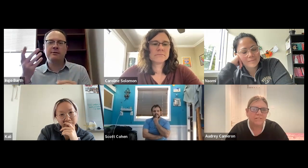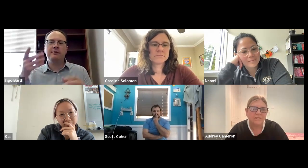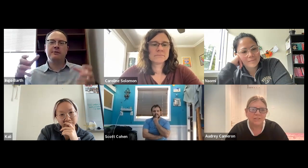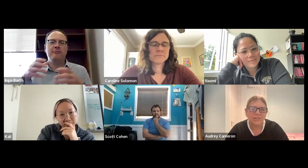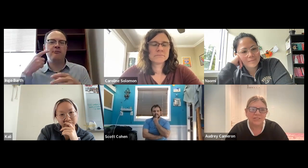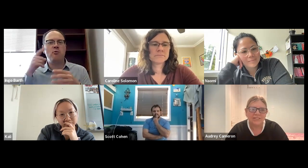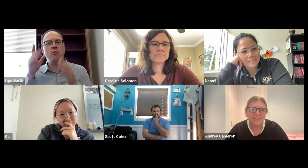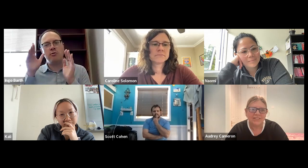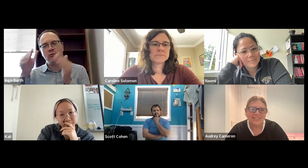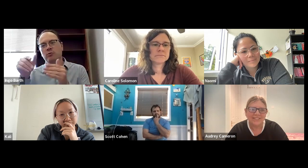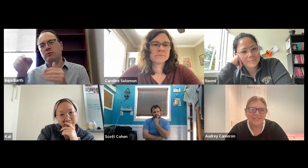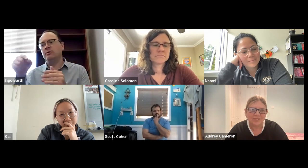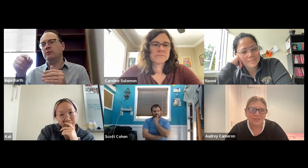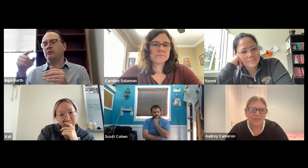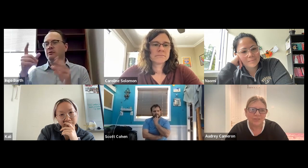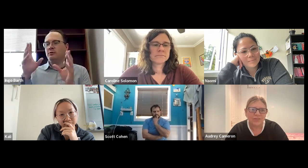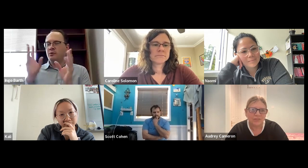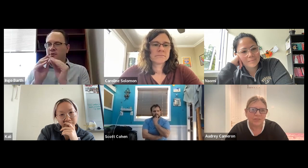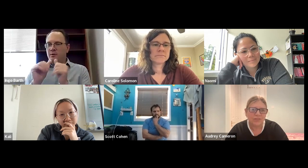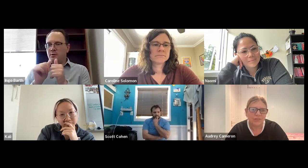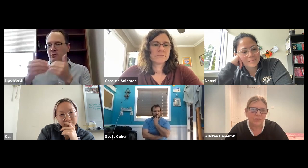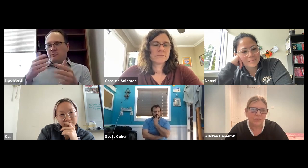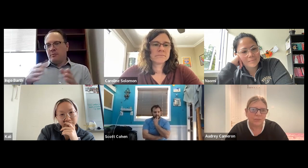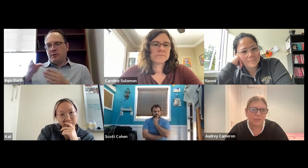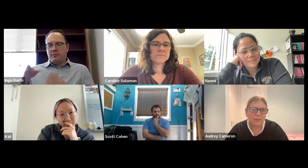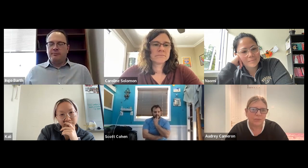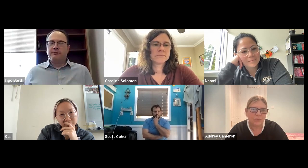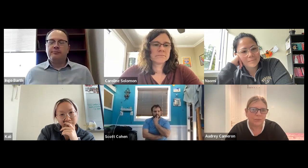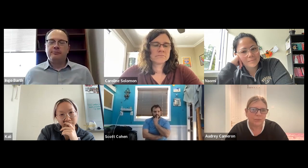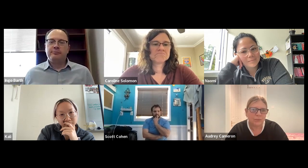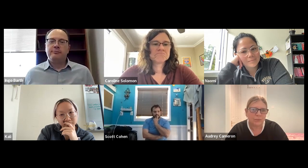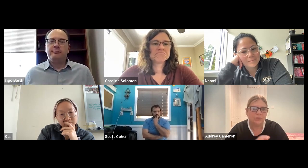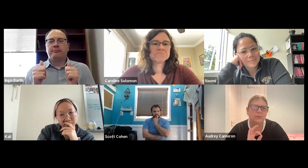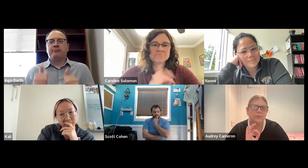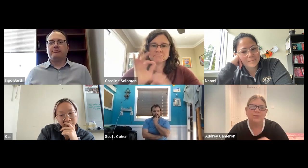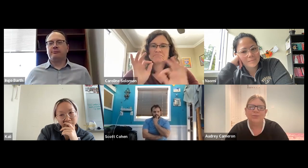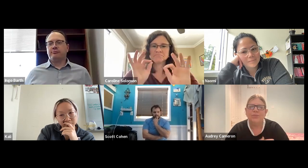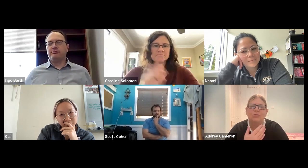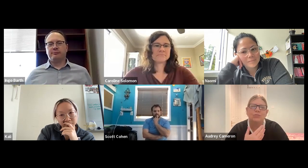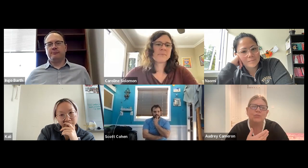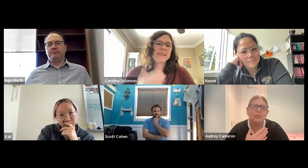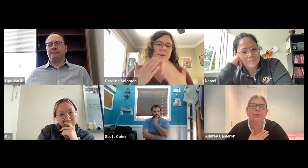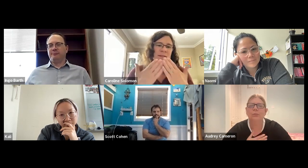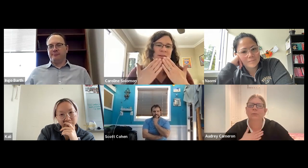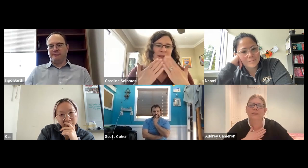an announcement or whatever our next meeting is, you know, focusing on conference planning and preparation should be our next